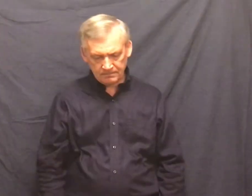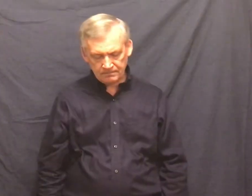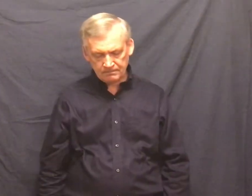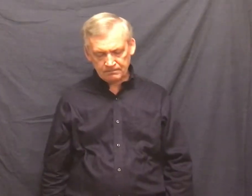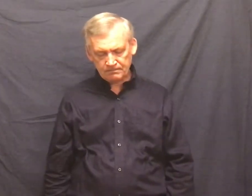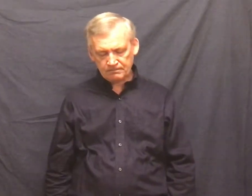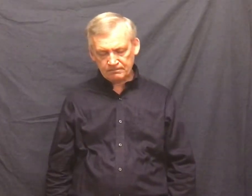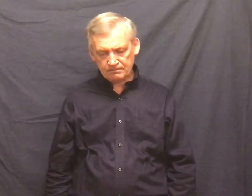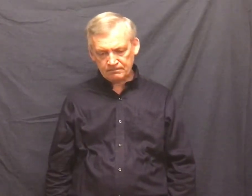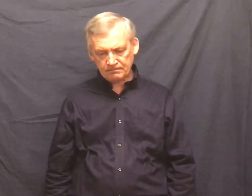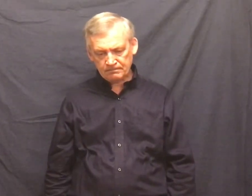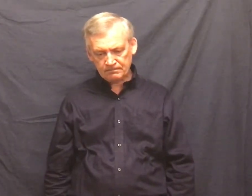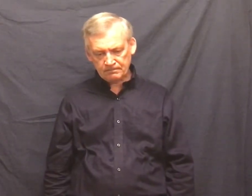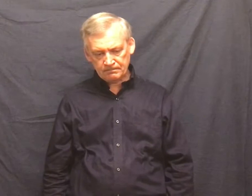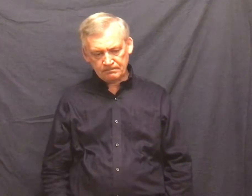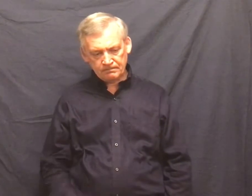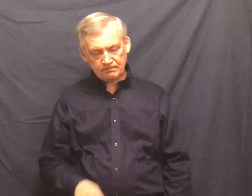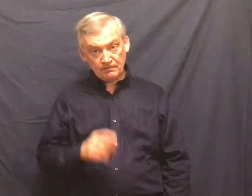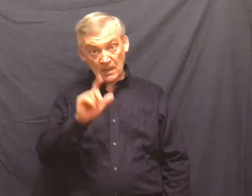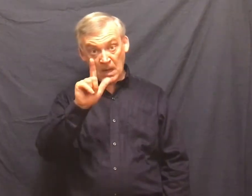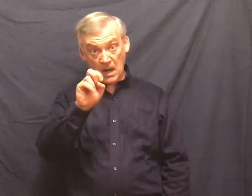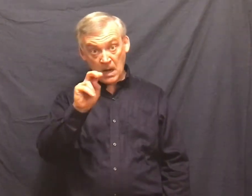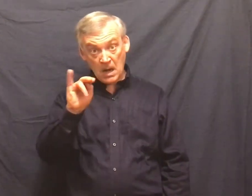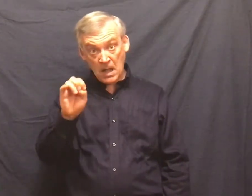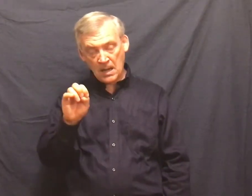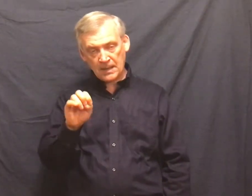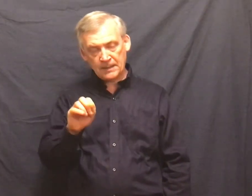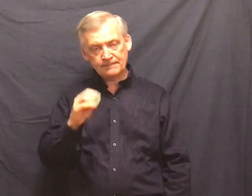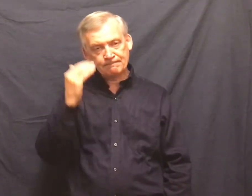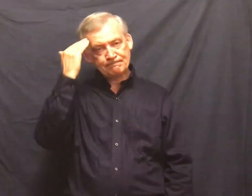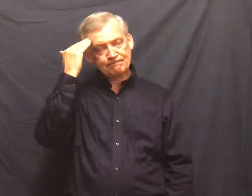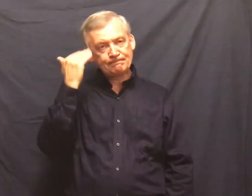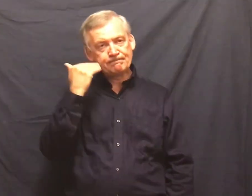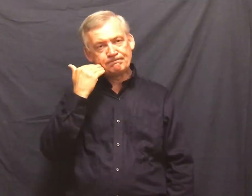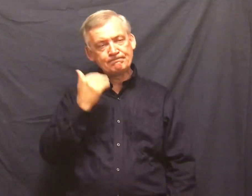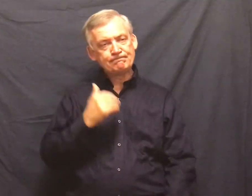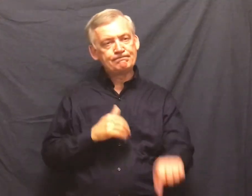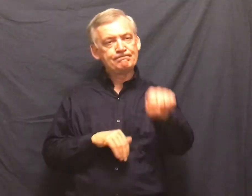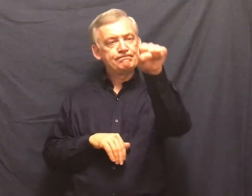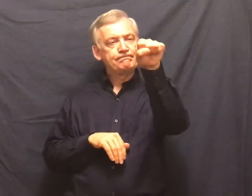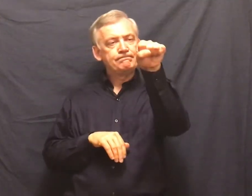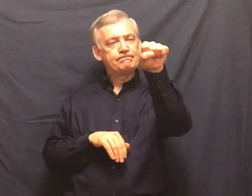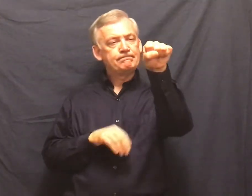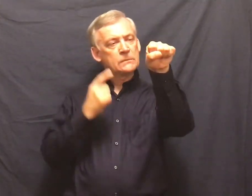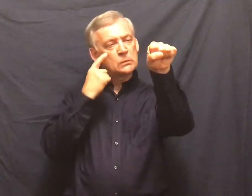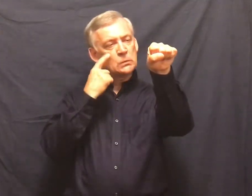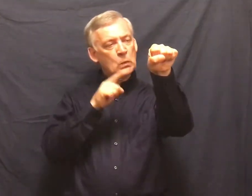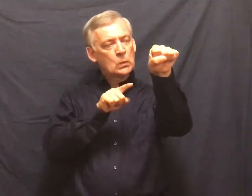He looked at the back of Lenny's head, at the place where the spine and skull were joined.